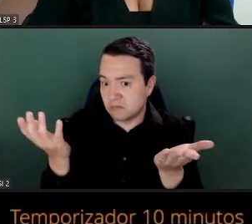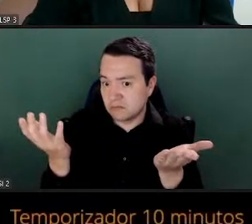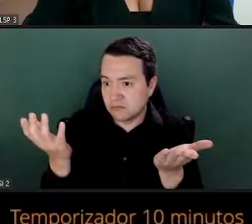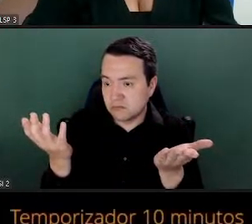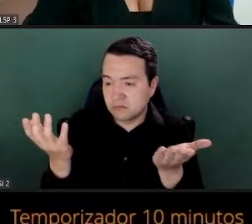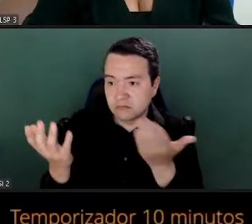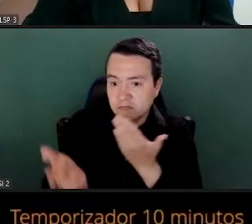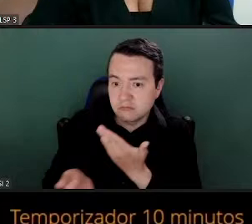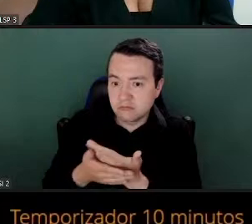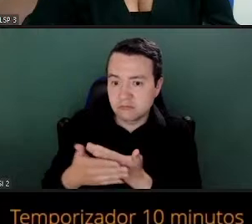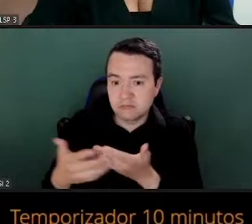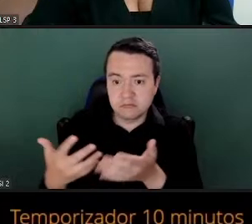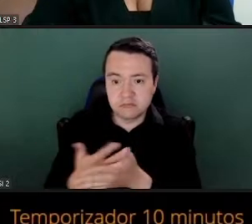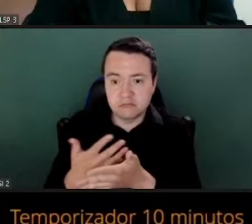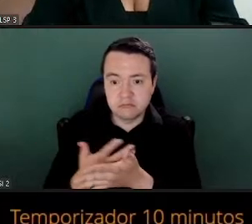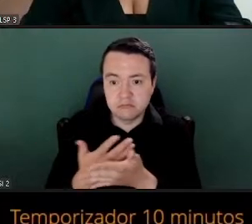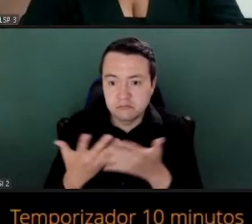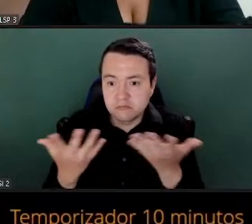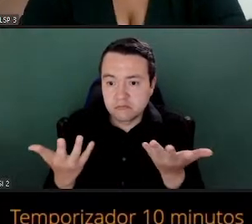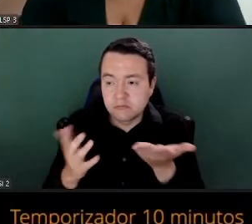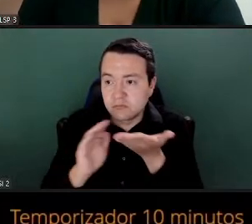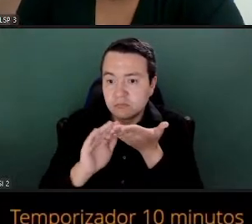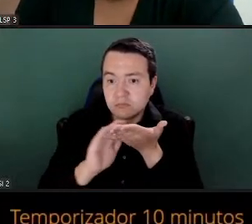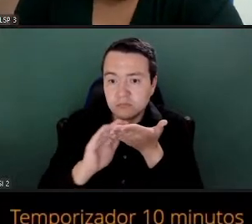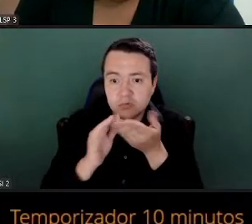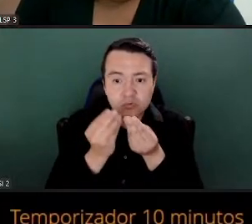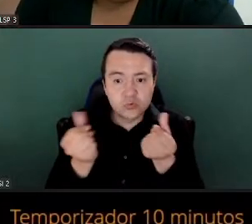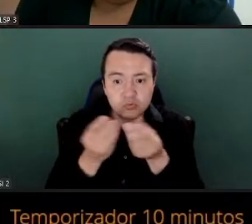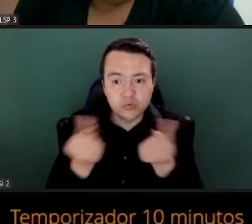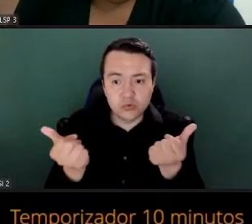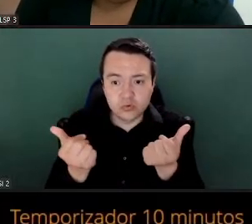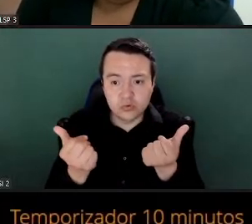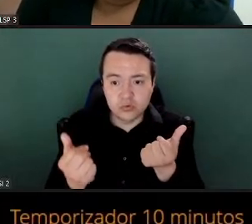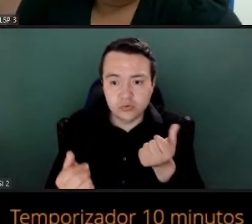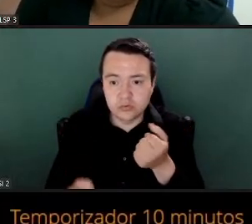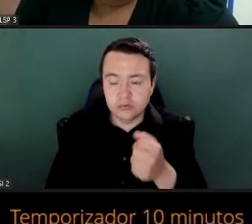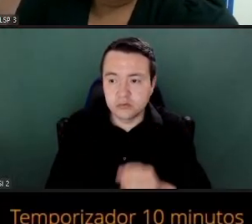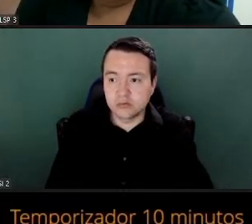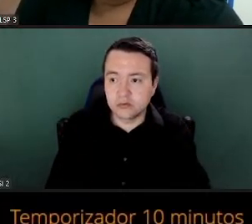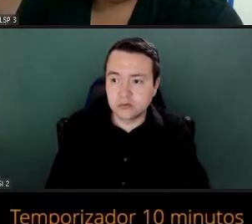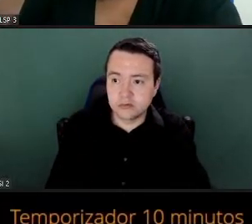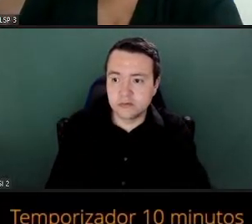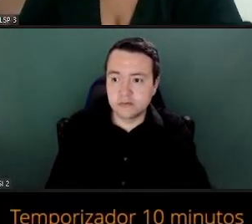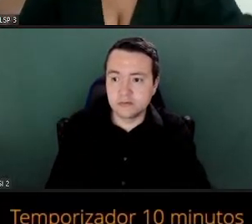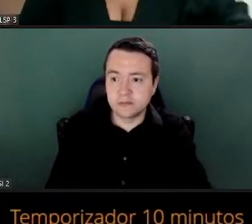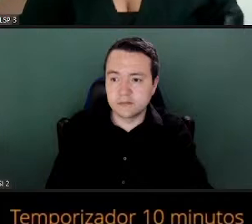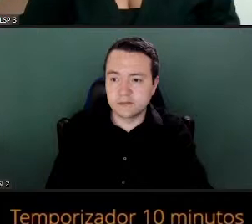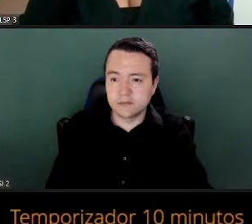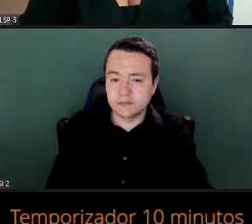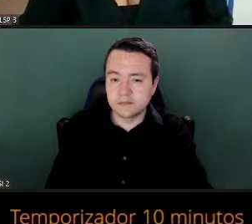here can you suggest a way of working with this